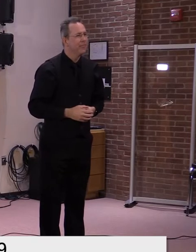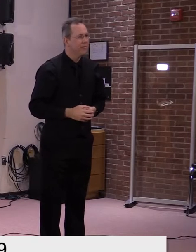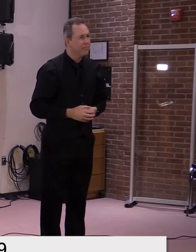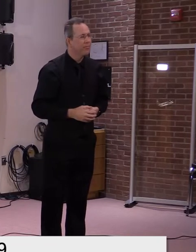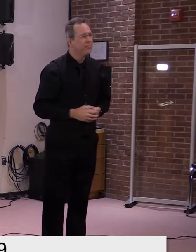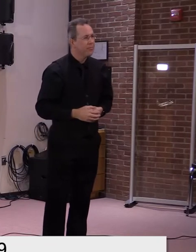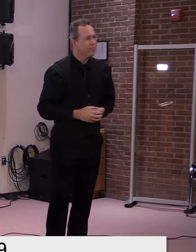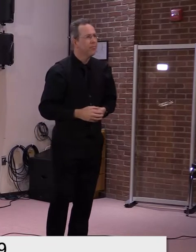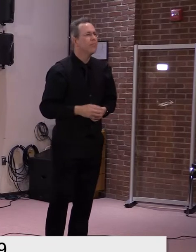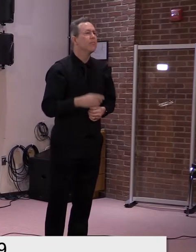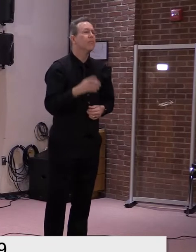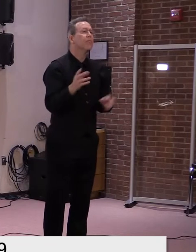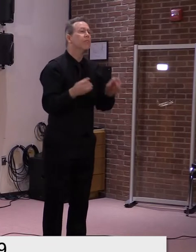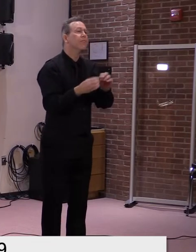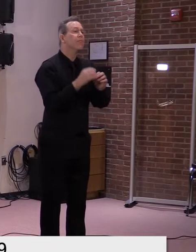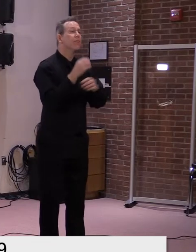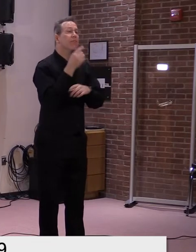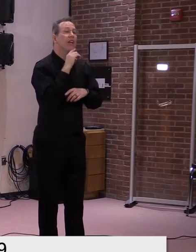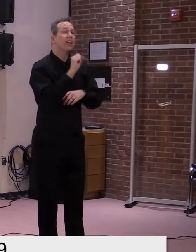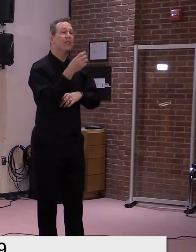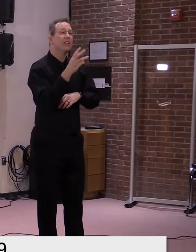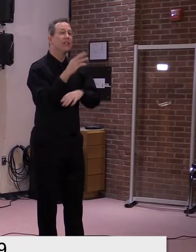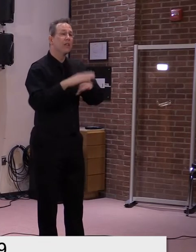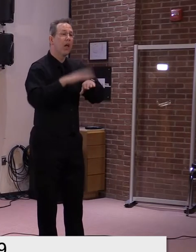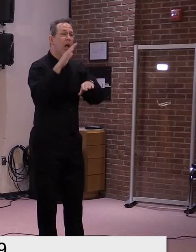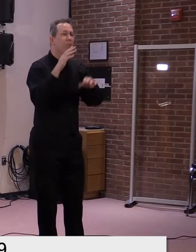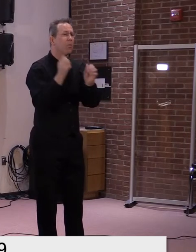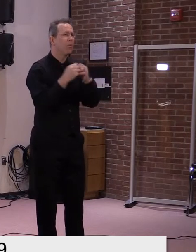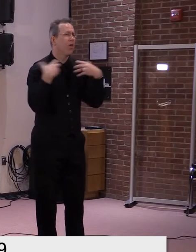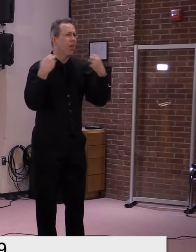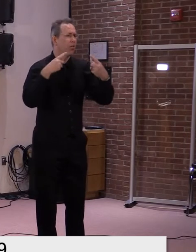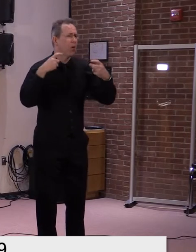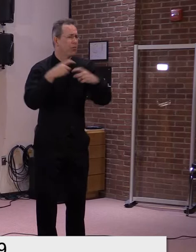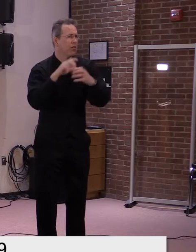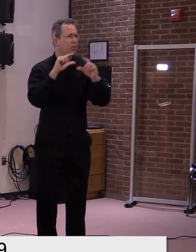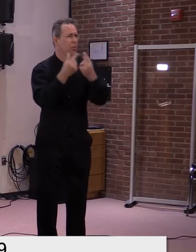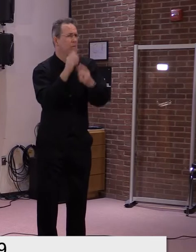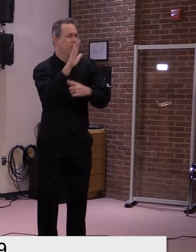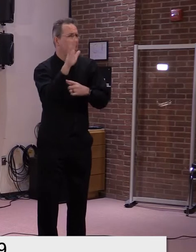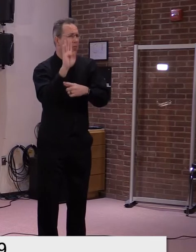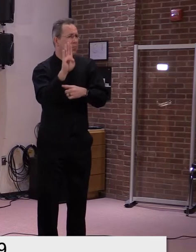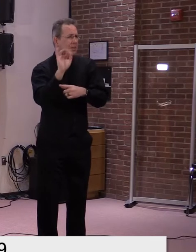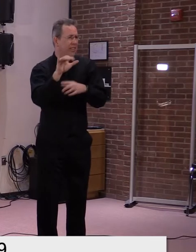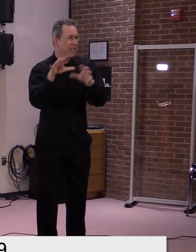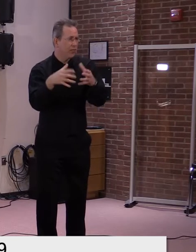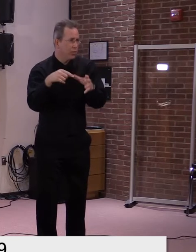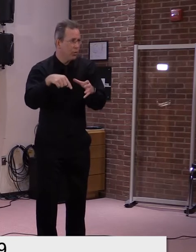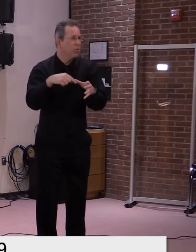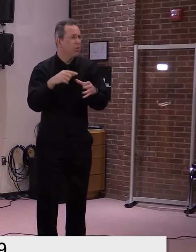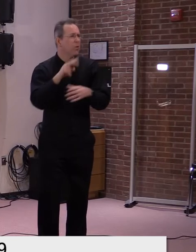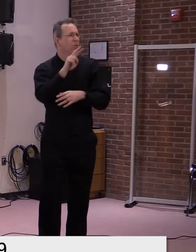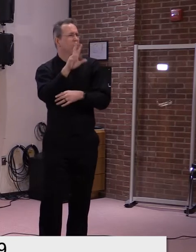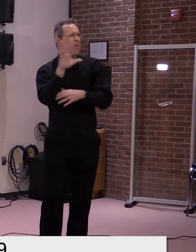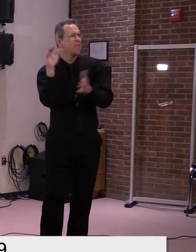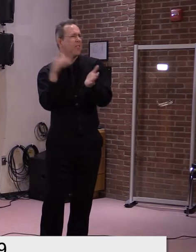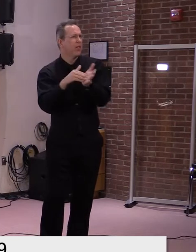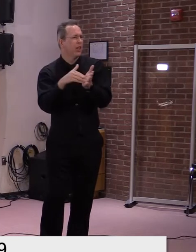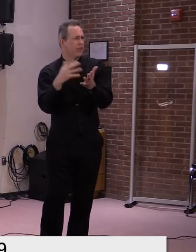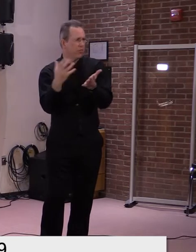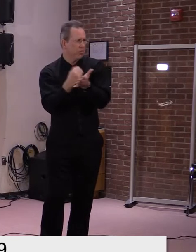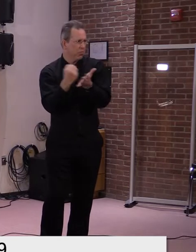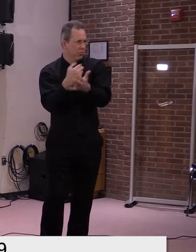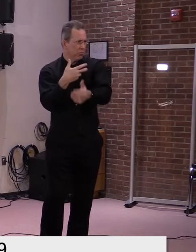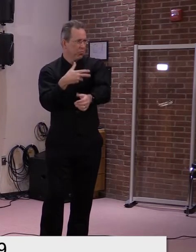above with high-risk conditions, 25,400 people have made appointments. I encourage those that